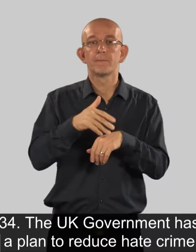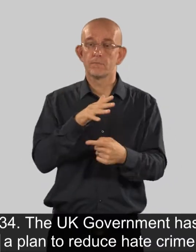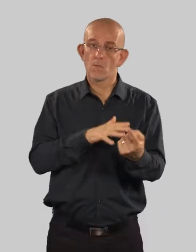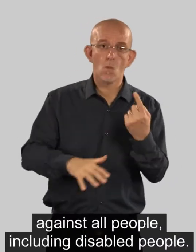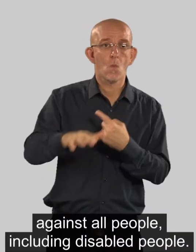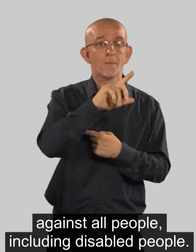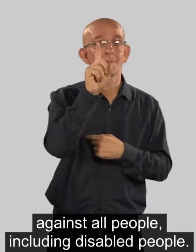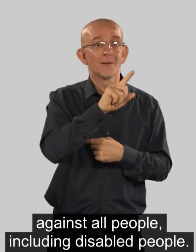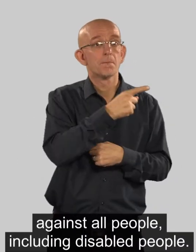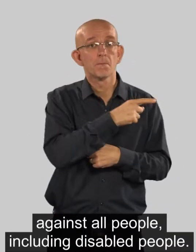including disabled people.